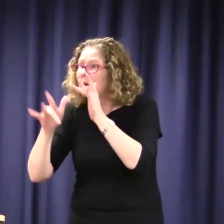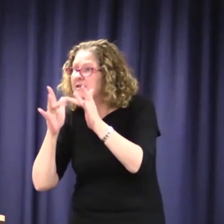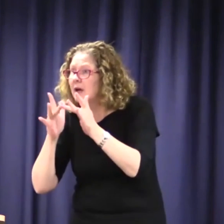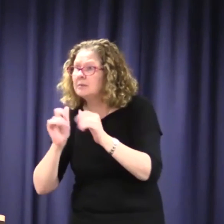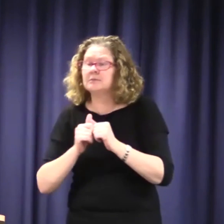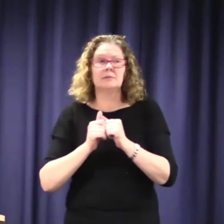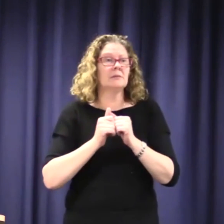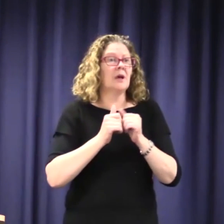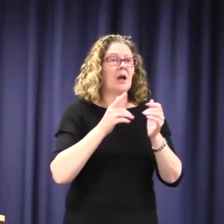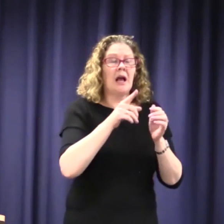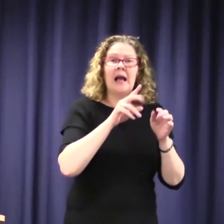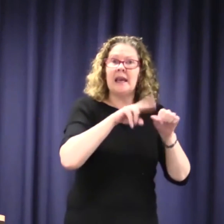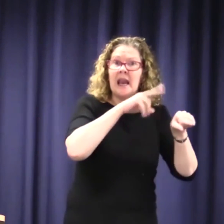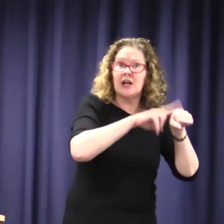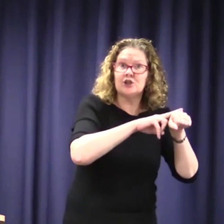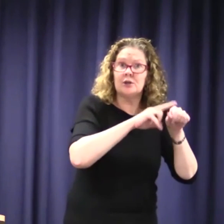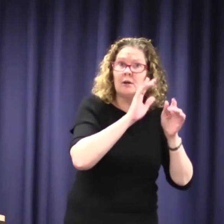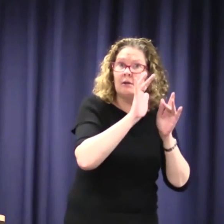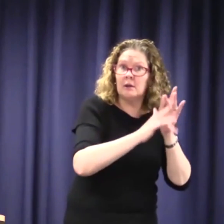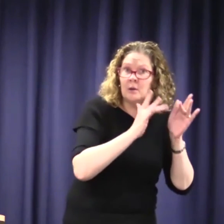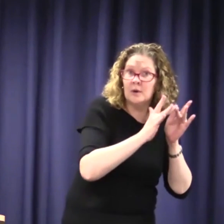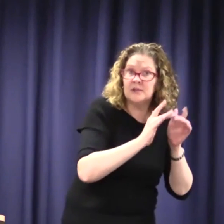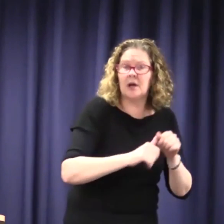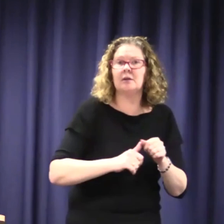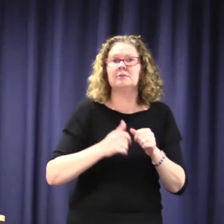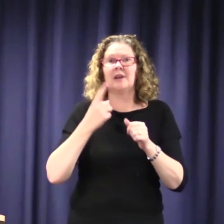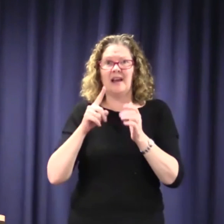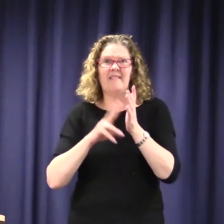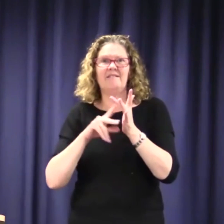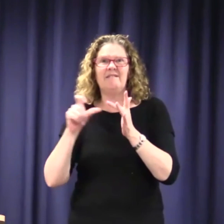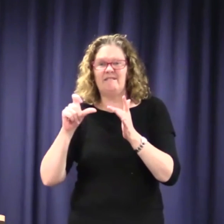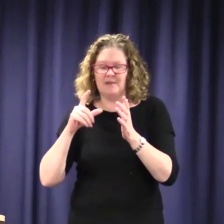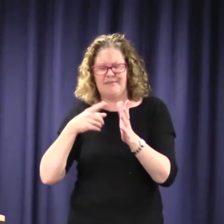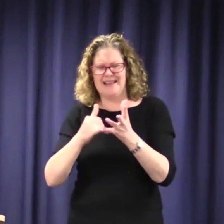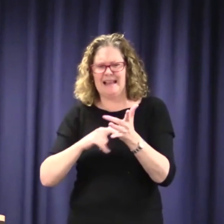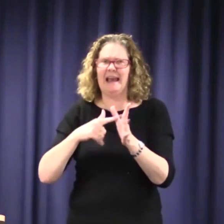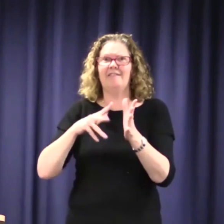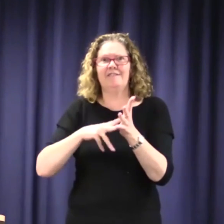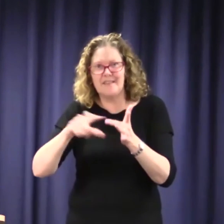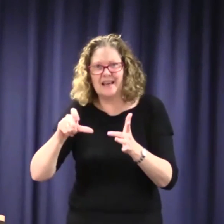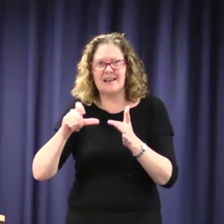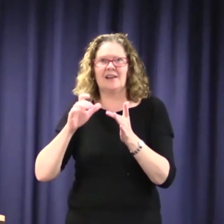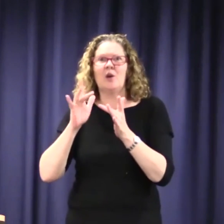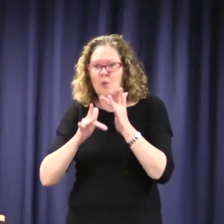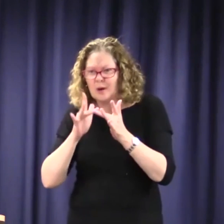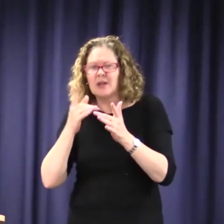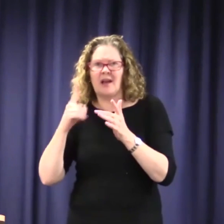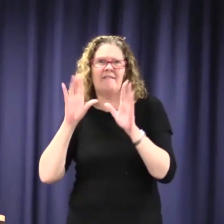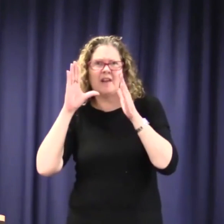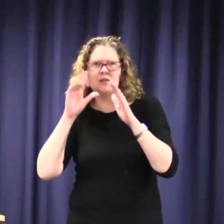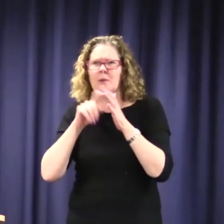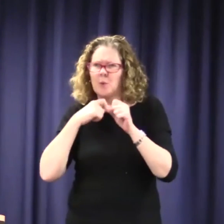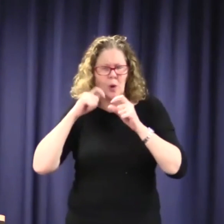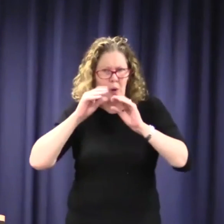Victoria, Deaf Australia, by the website and Facebook, and also the ASLIA National website, and of course ASLIA